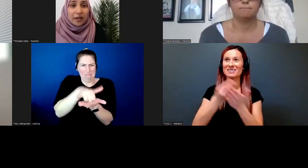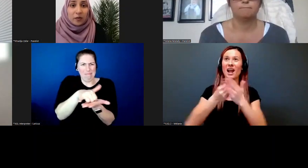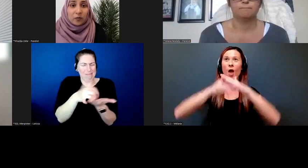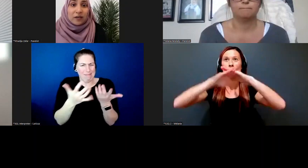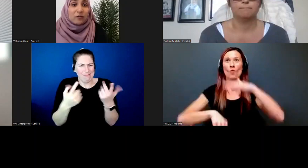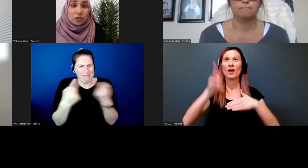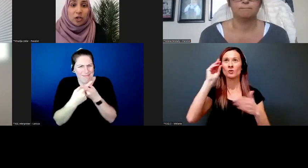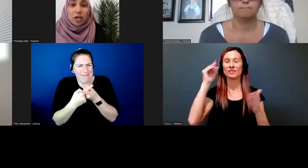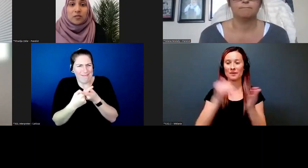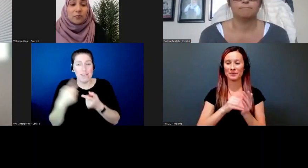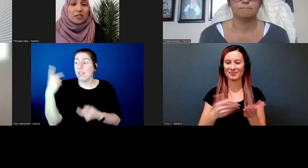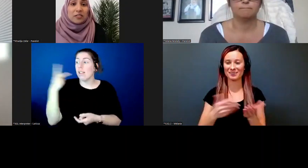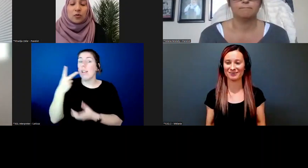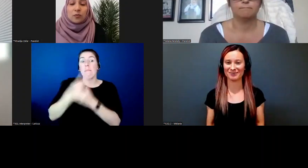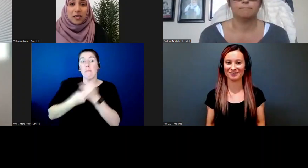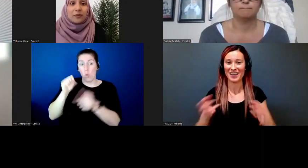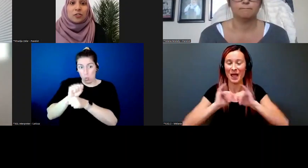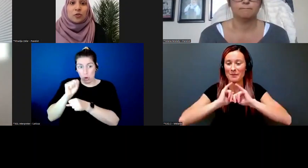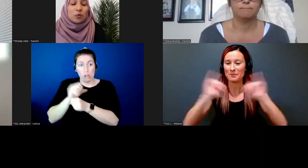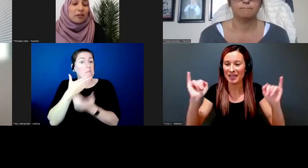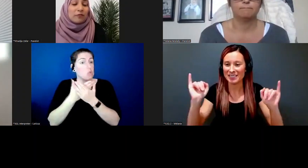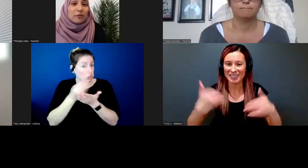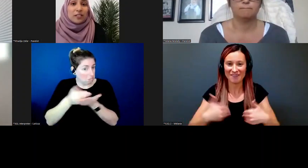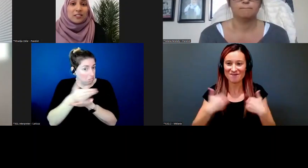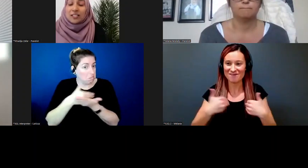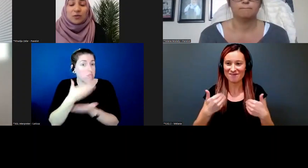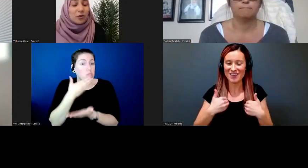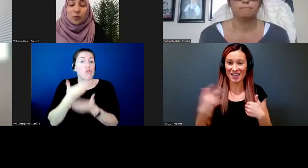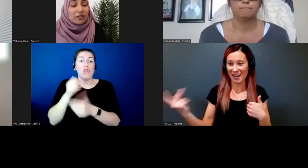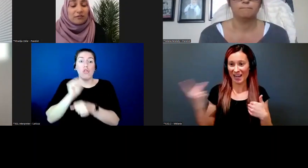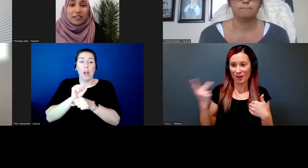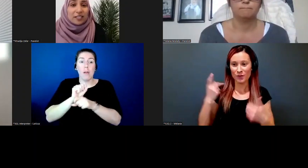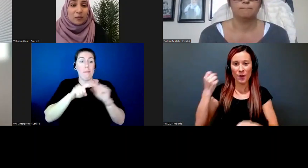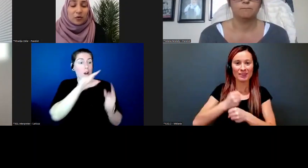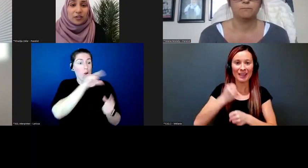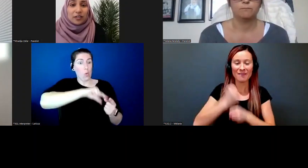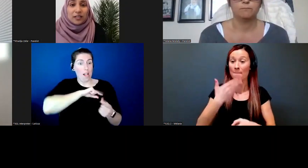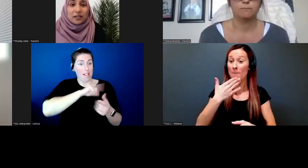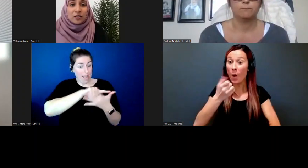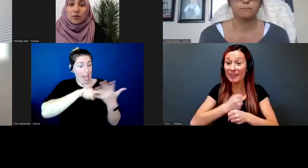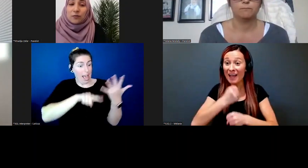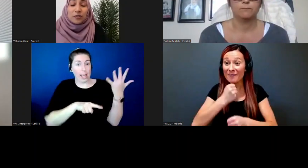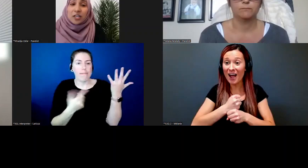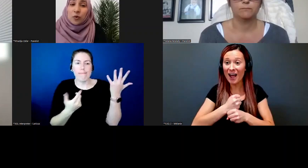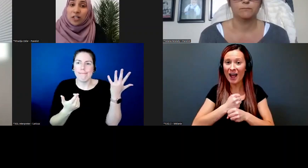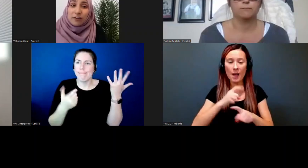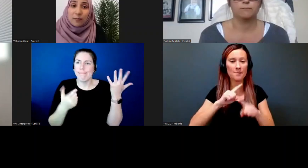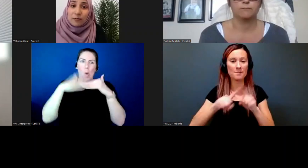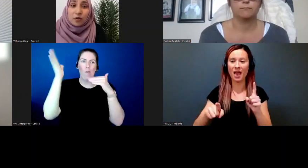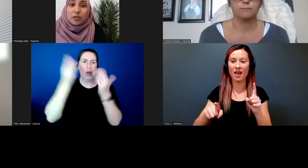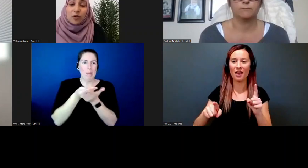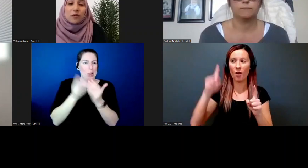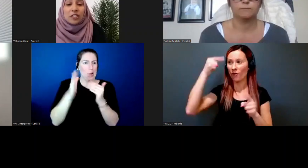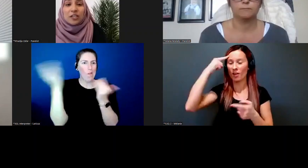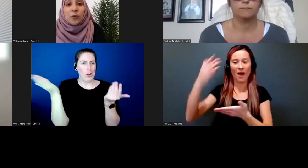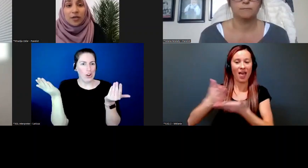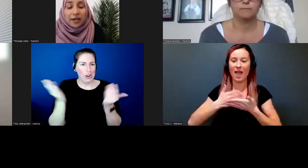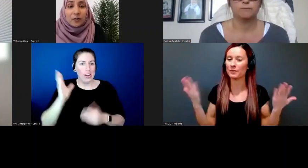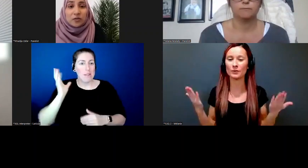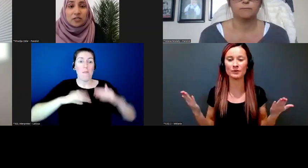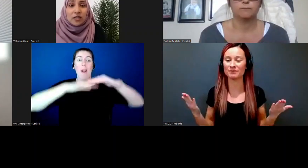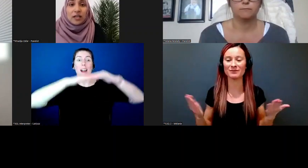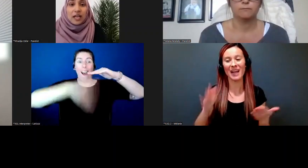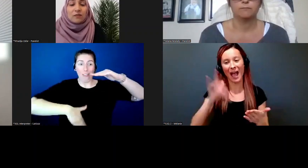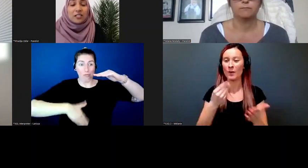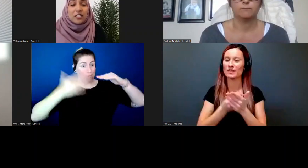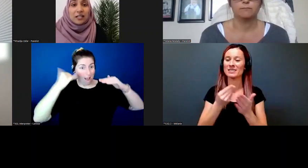work now, we have good jobs, but to be able to qualify for these things, we don't qualify anymore. So we didn't qualify before because we didn't own a